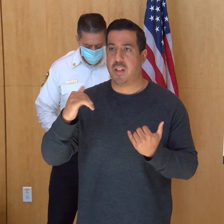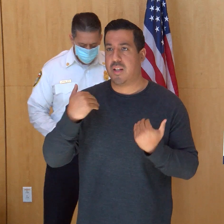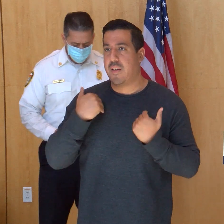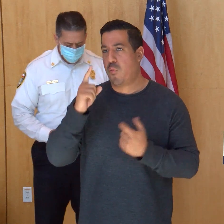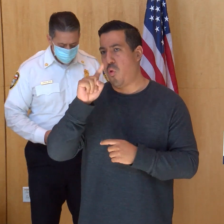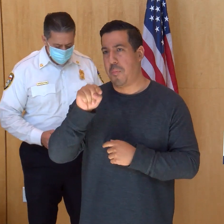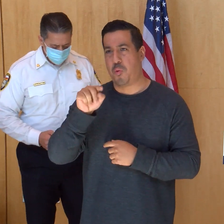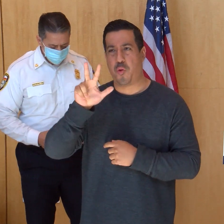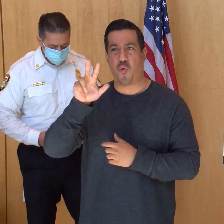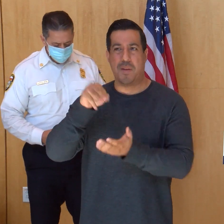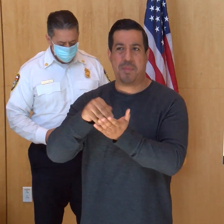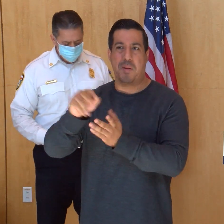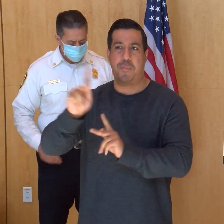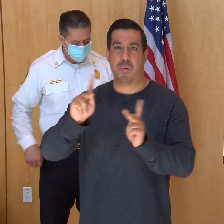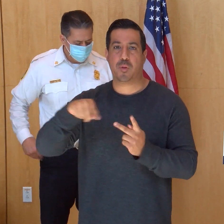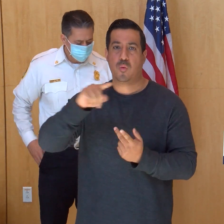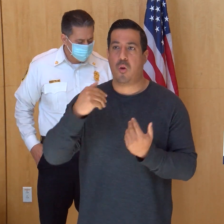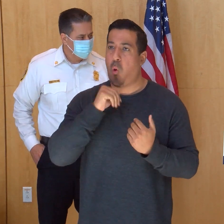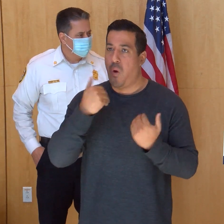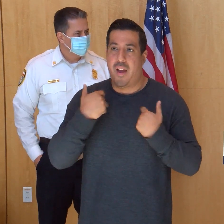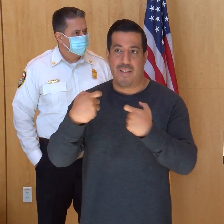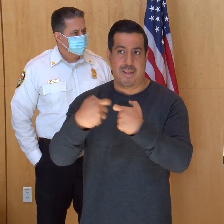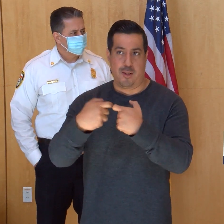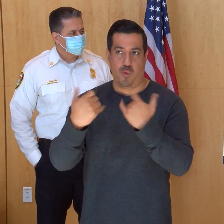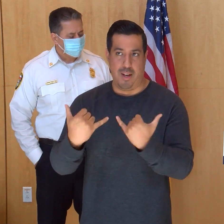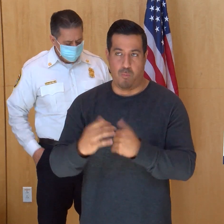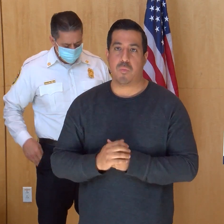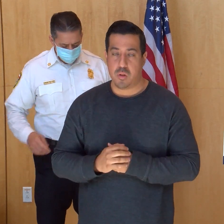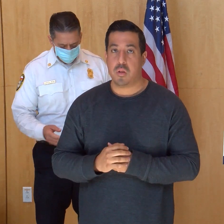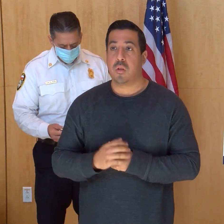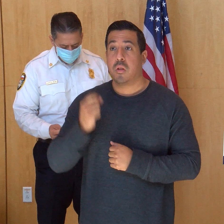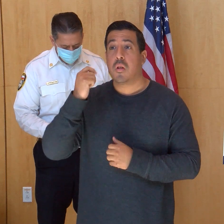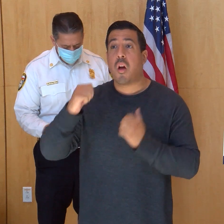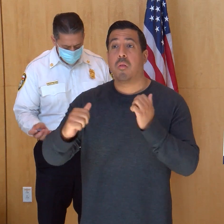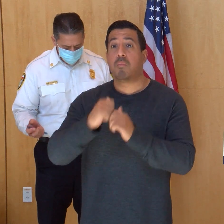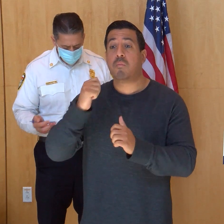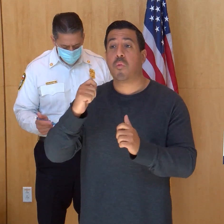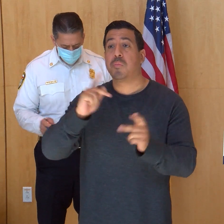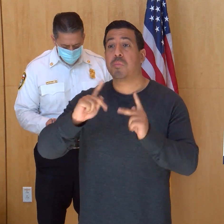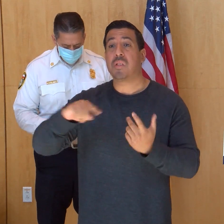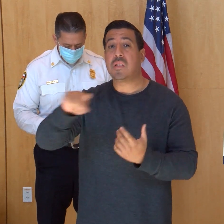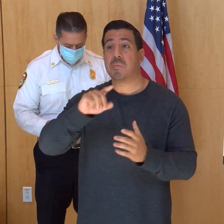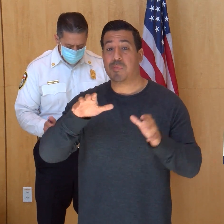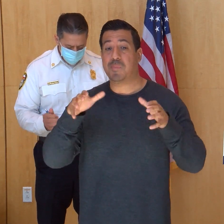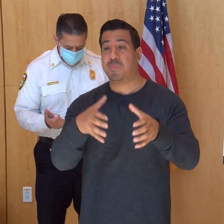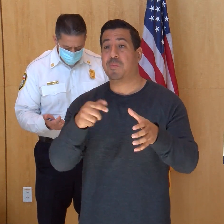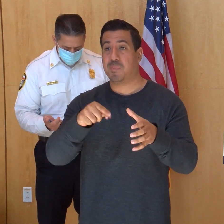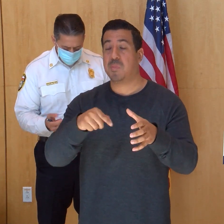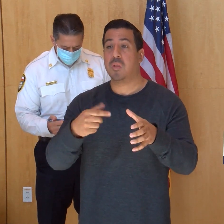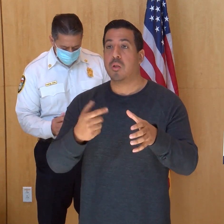approximately 1.3 million people without power, and a large segment of that